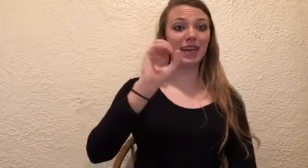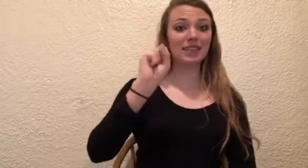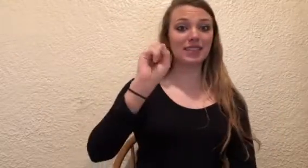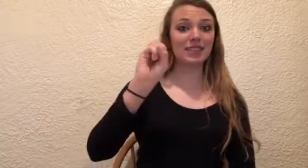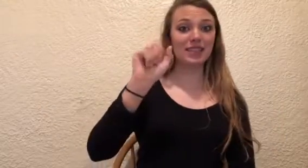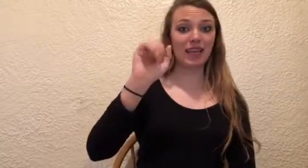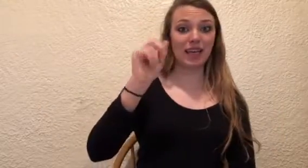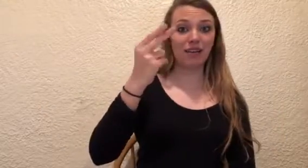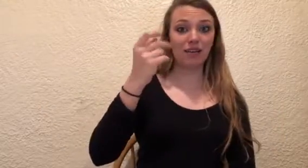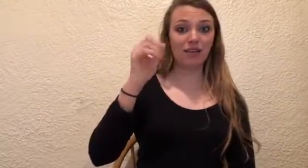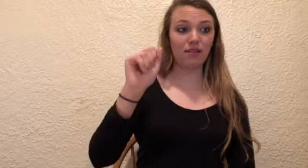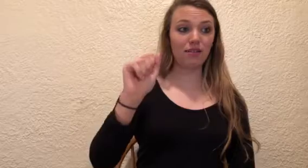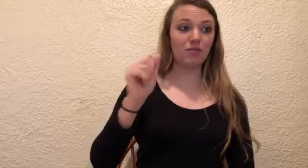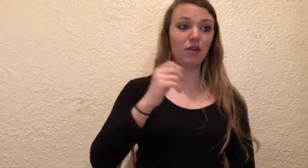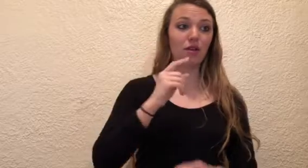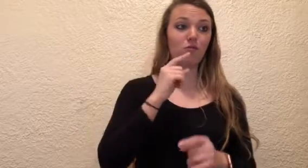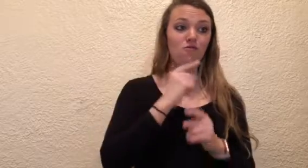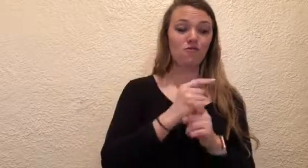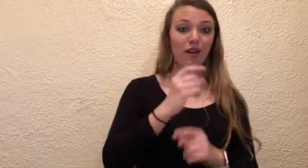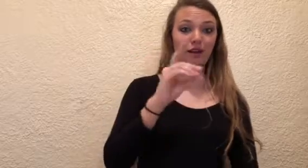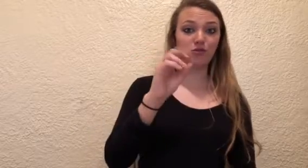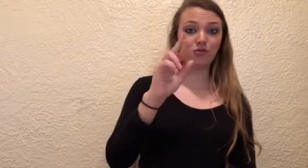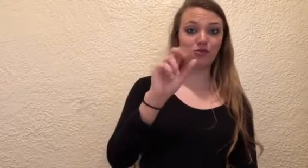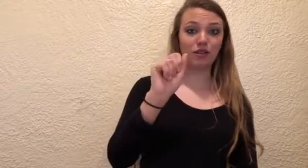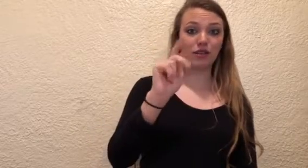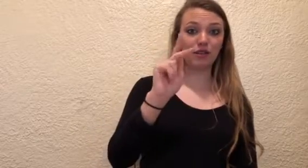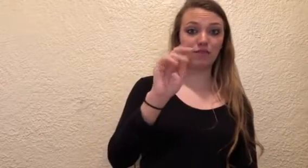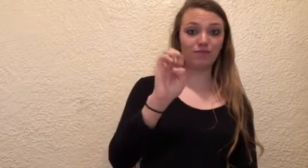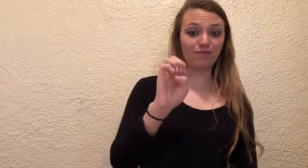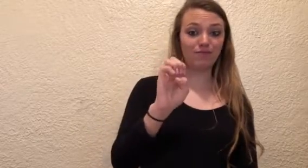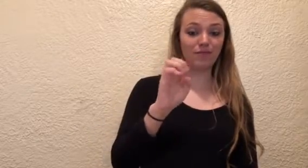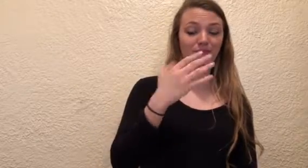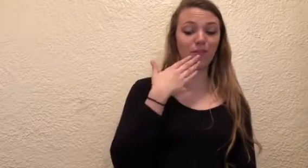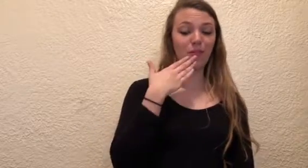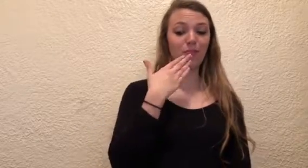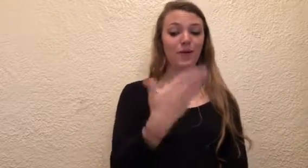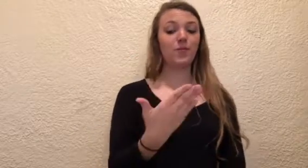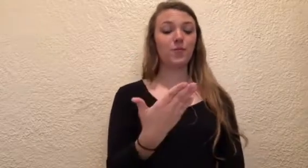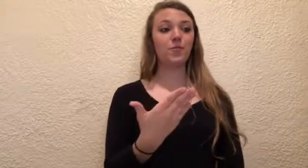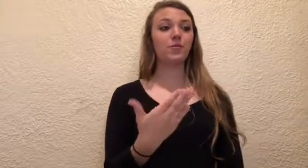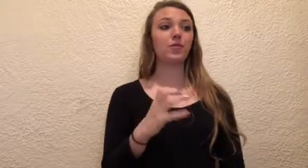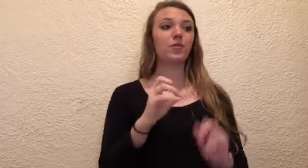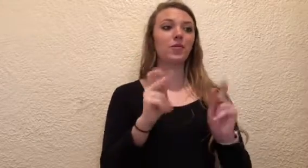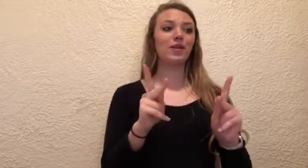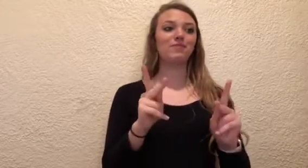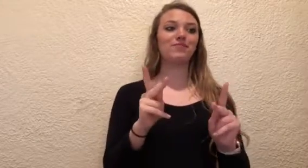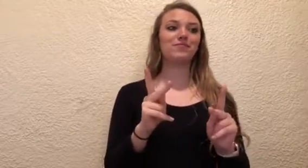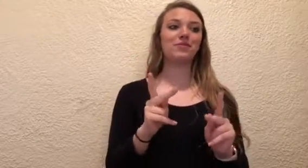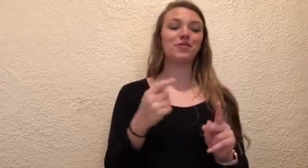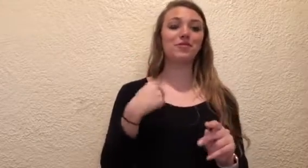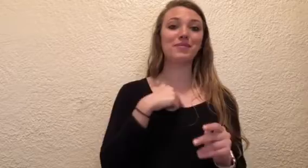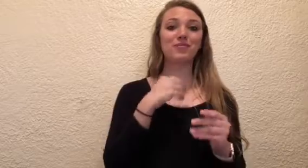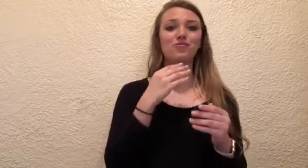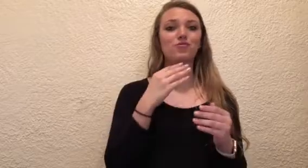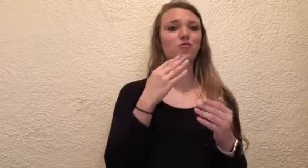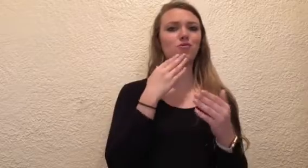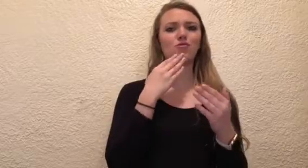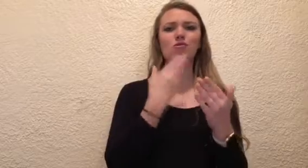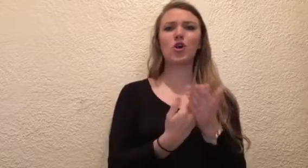Drake? Thank you. Okay. You've been doing some great observations. I'm seeing some